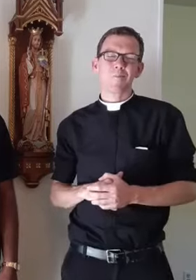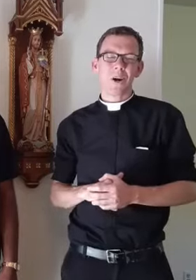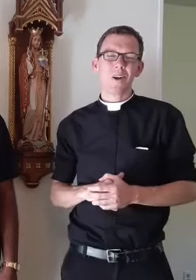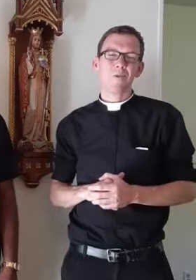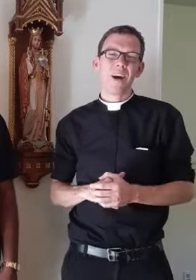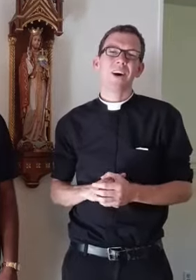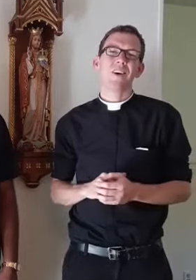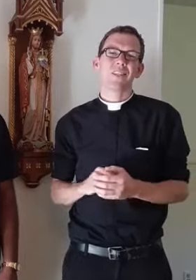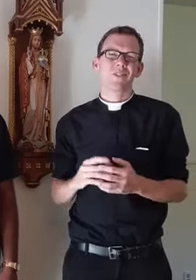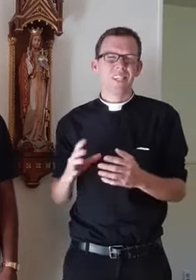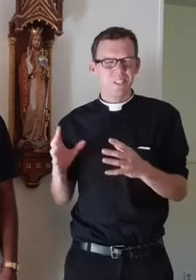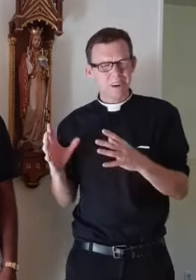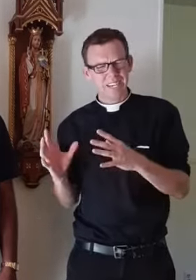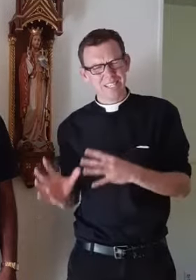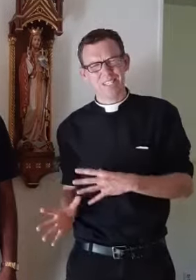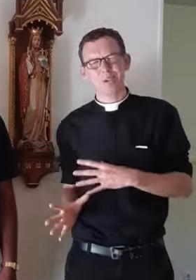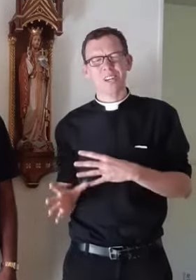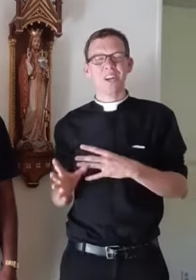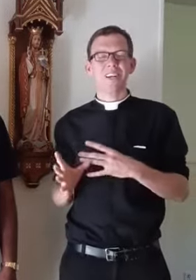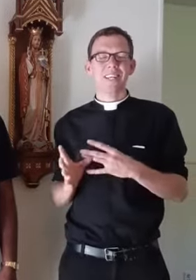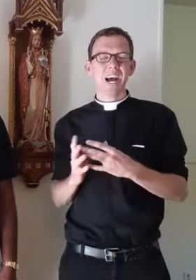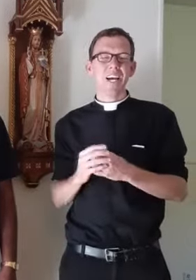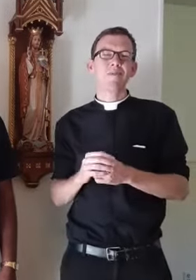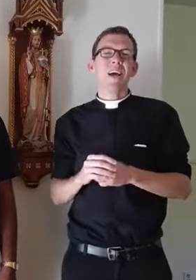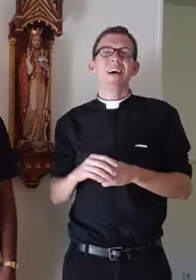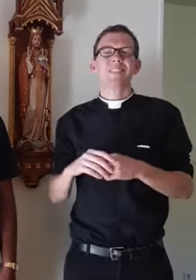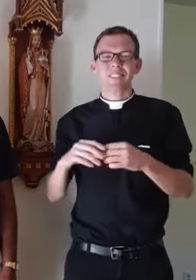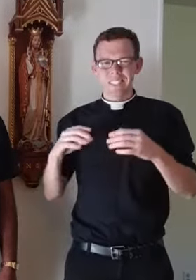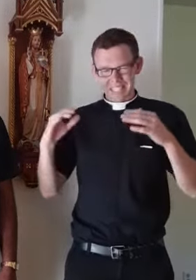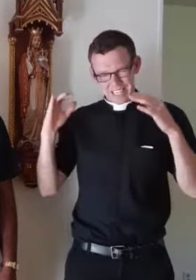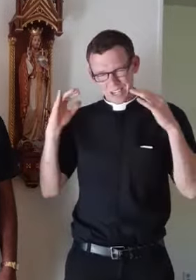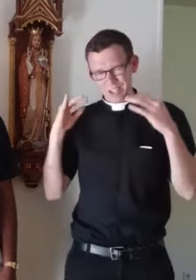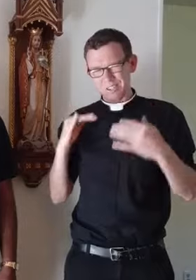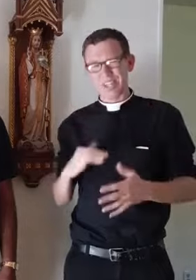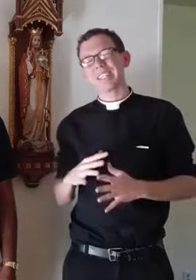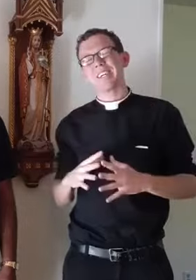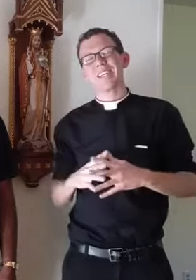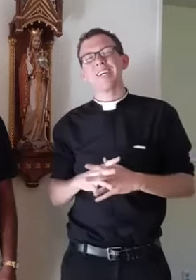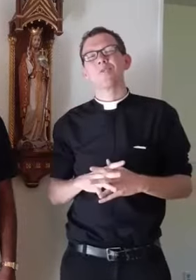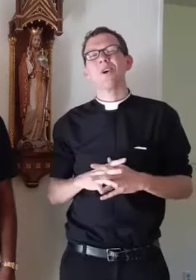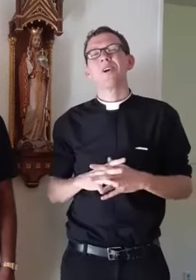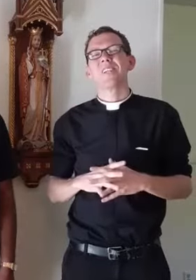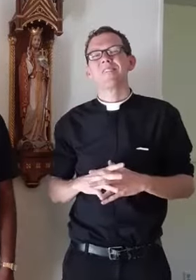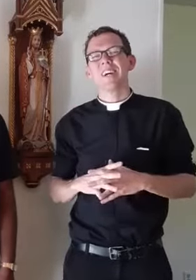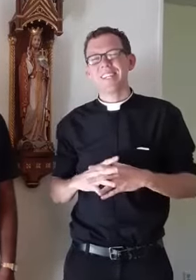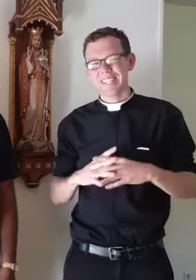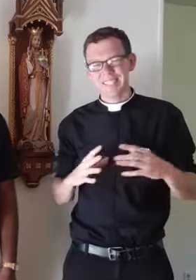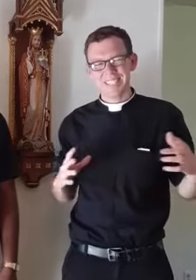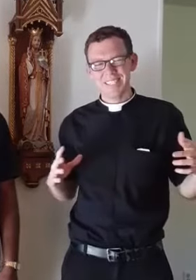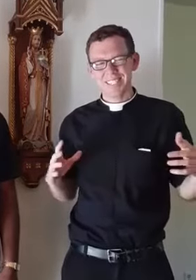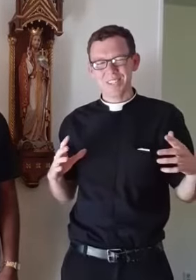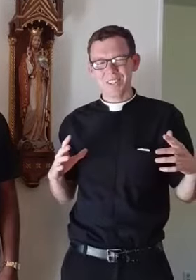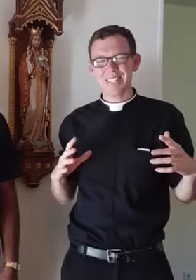pray well as we enter back into this ordinary time, as we just continue to reflect on God's word, inviting us into his grace and